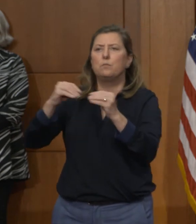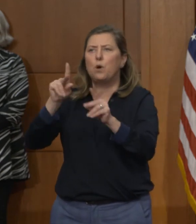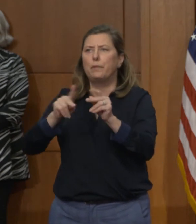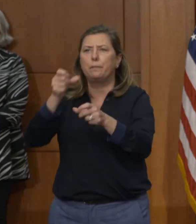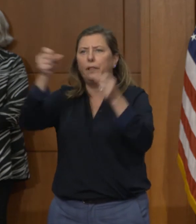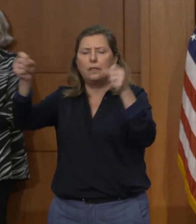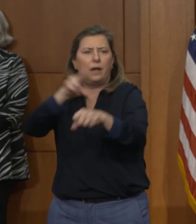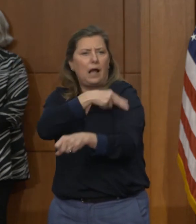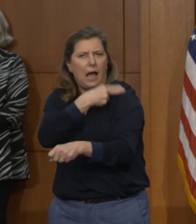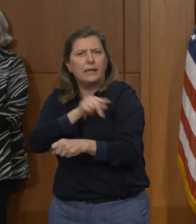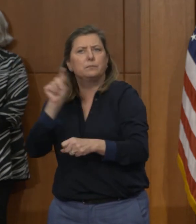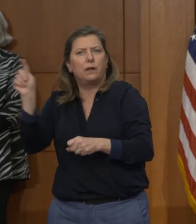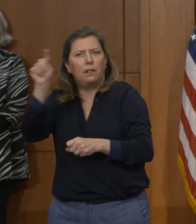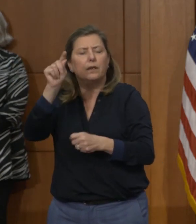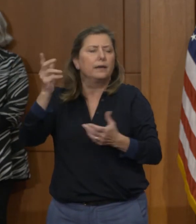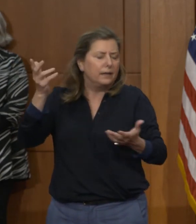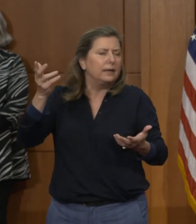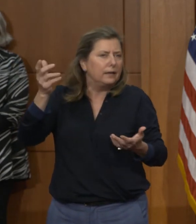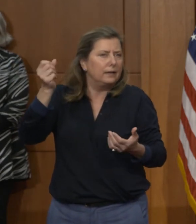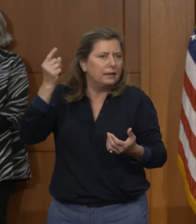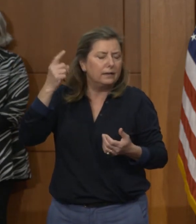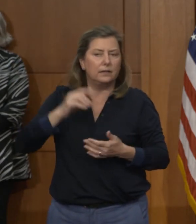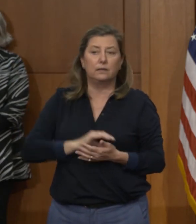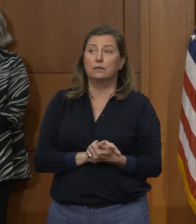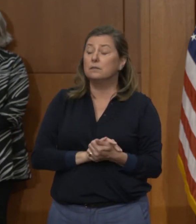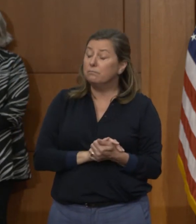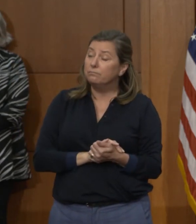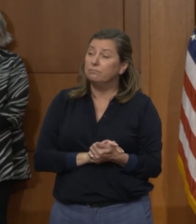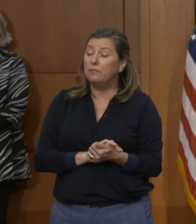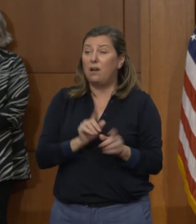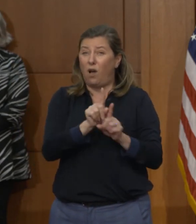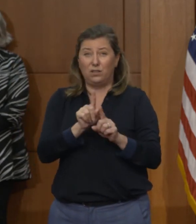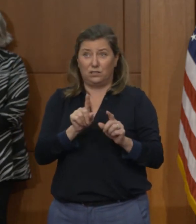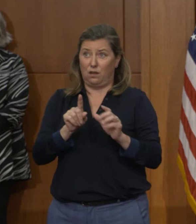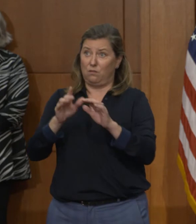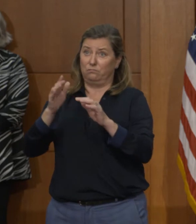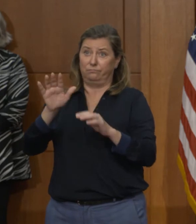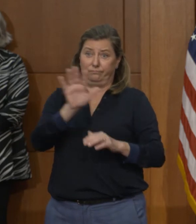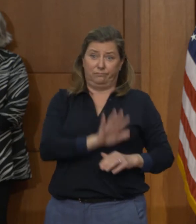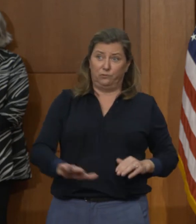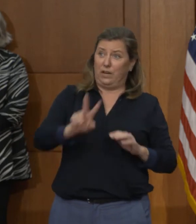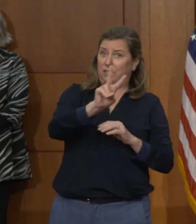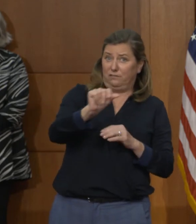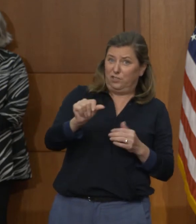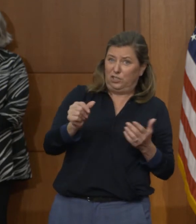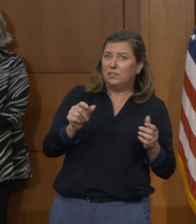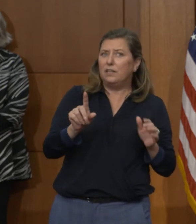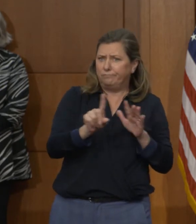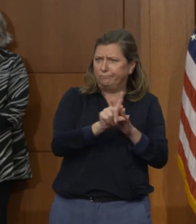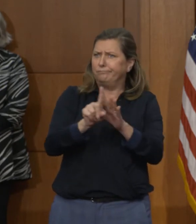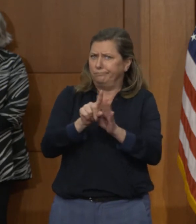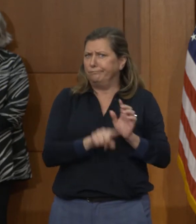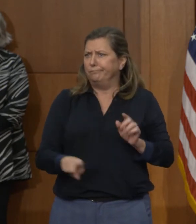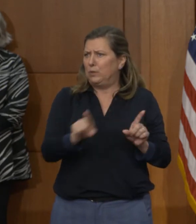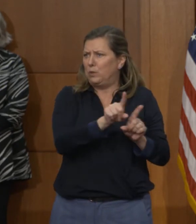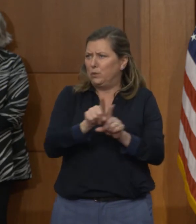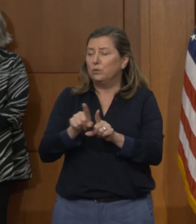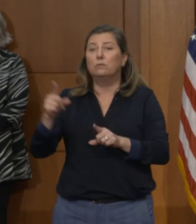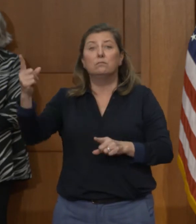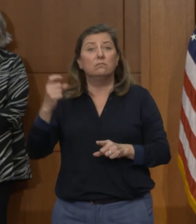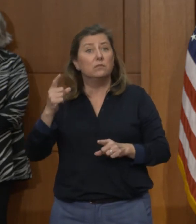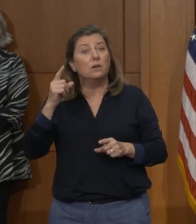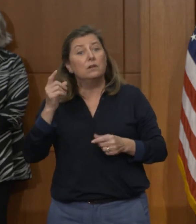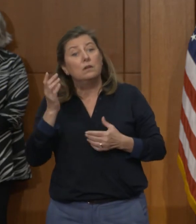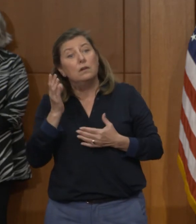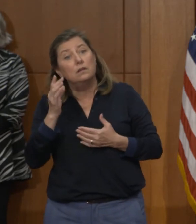we've seen spotty cases throughout Virginia. And so the question was, do we plan on opening up some parts of